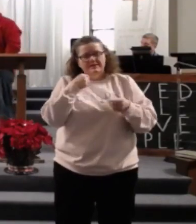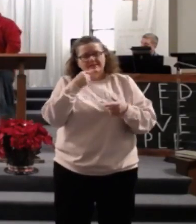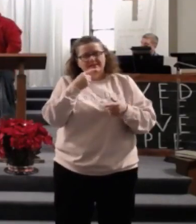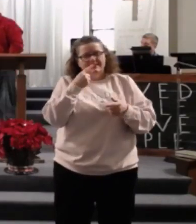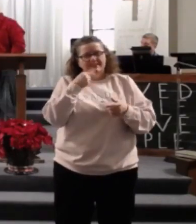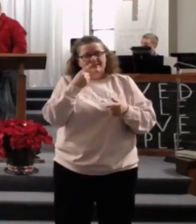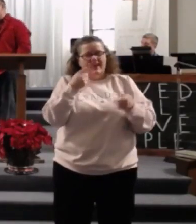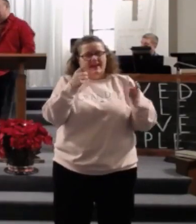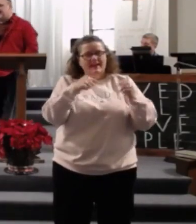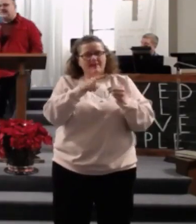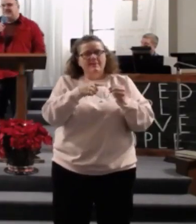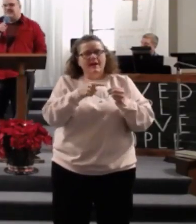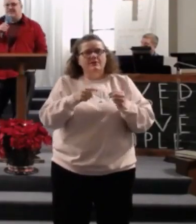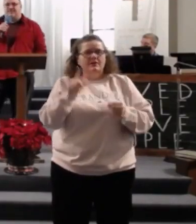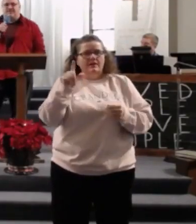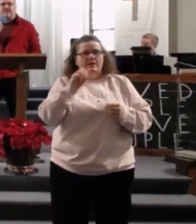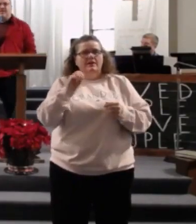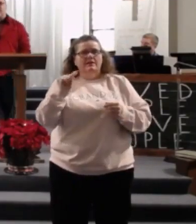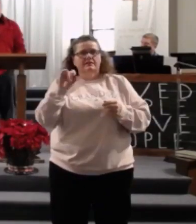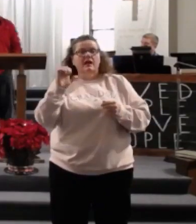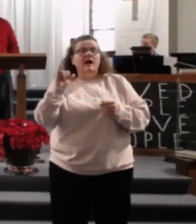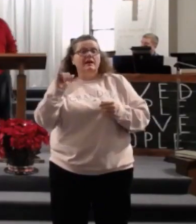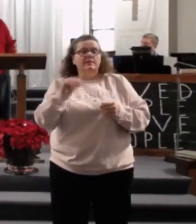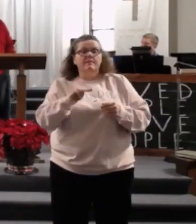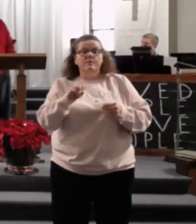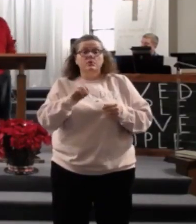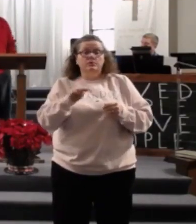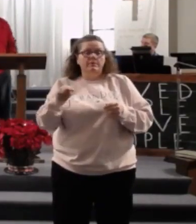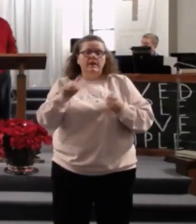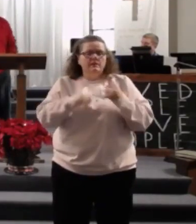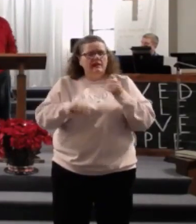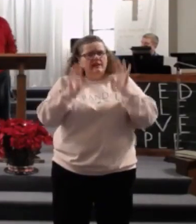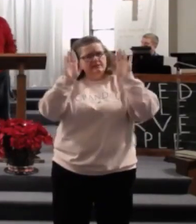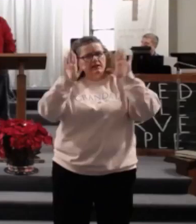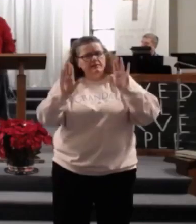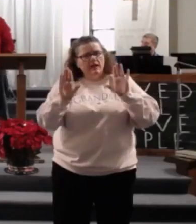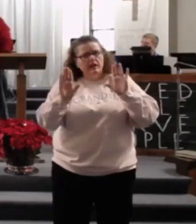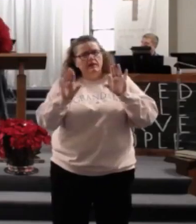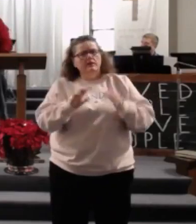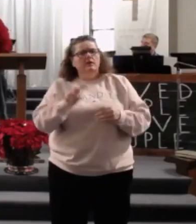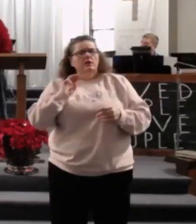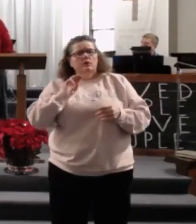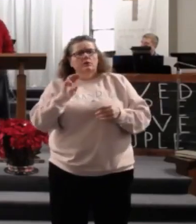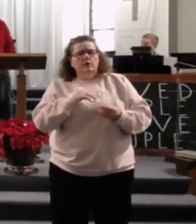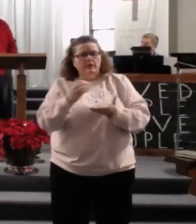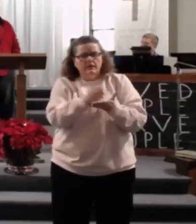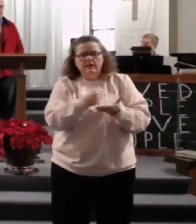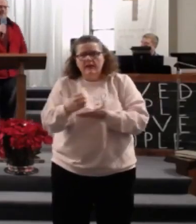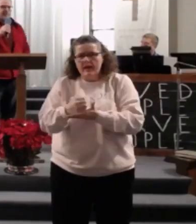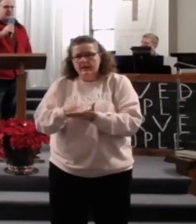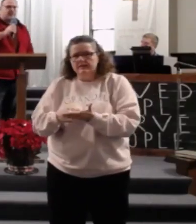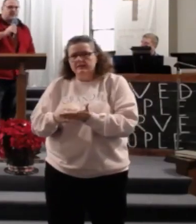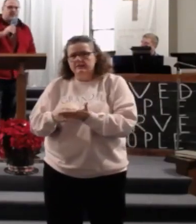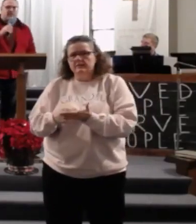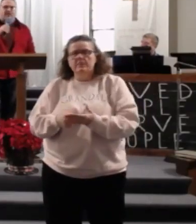First and foremost, this is the last Sunday that we are officially collecting. Trust me, you give us Lottie Moon money anytime, we'll get it to them.